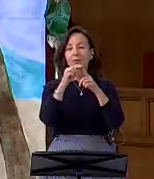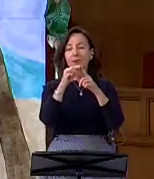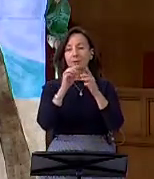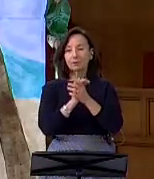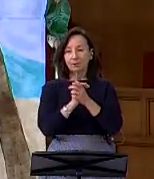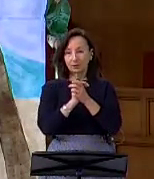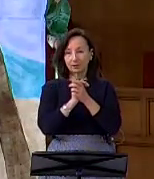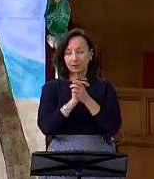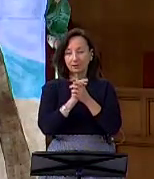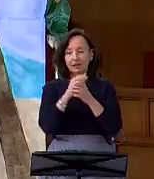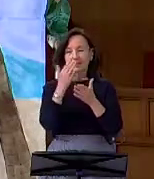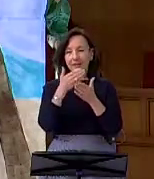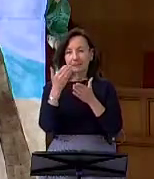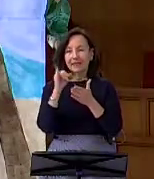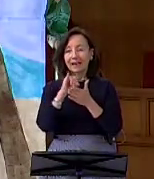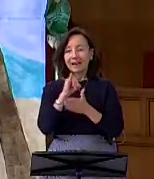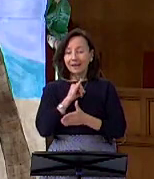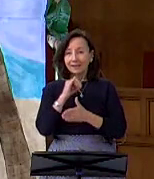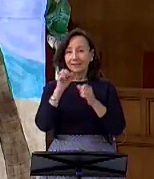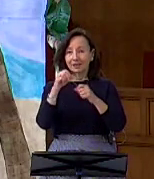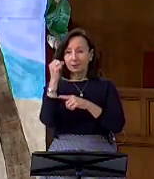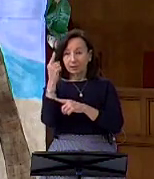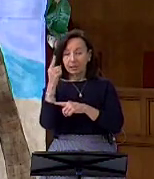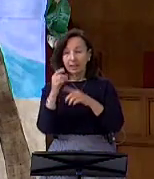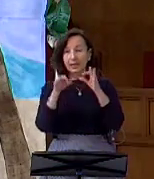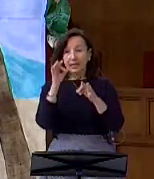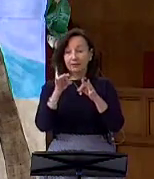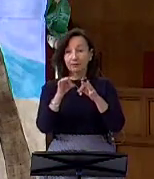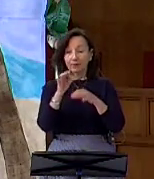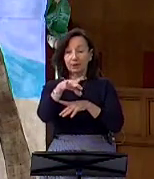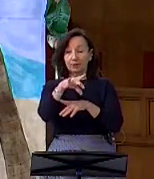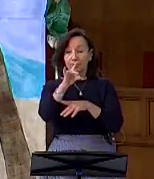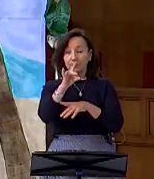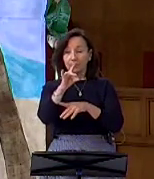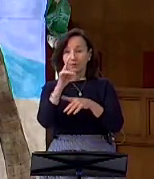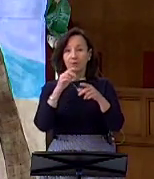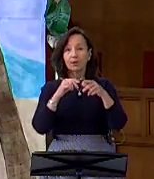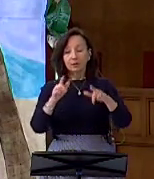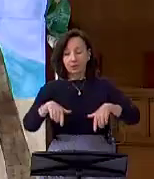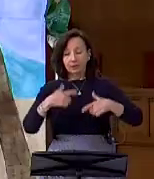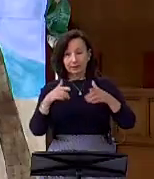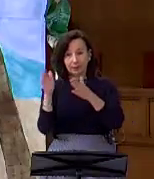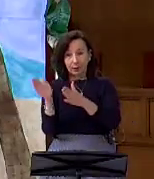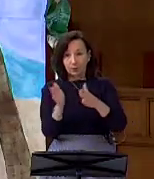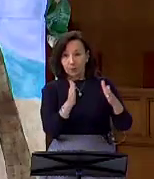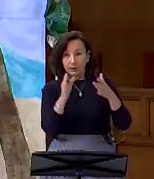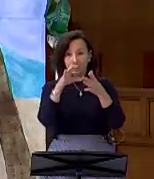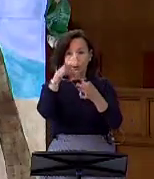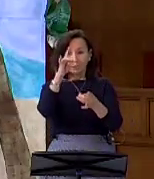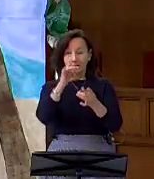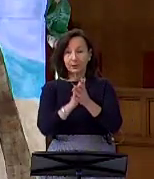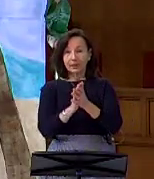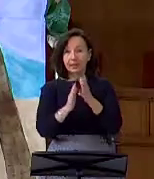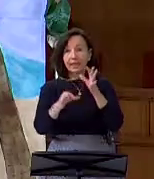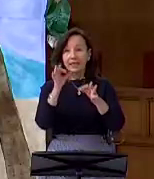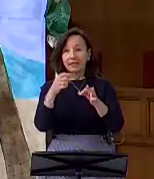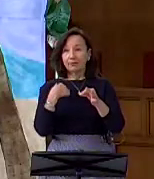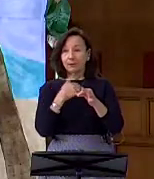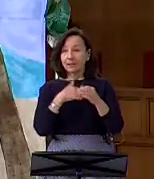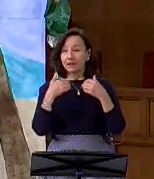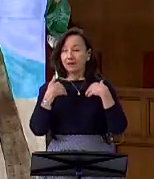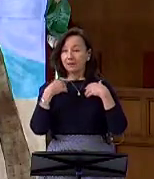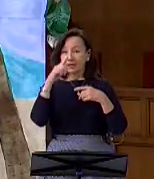I can understand. If we choose to walk according to the Spirit, if we have a